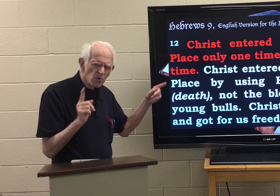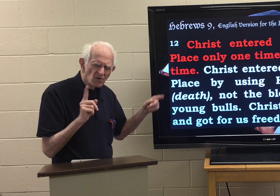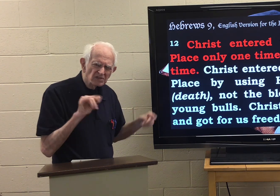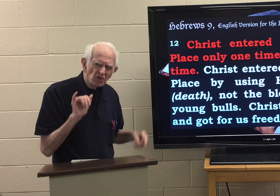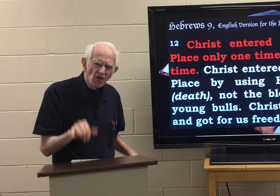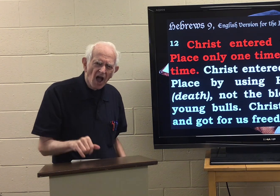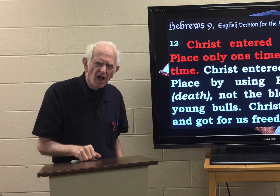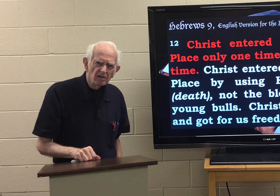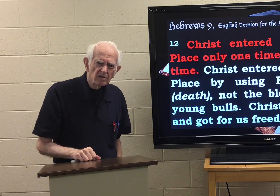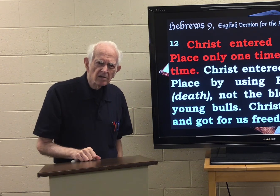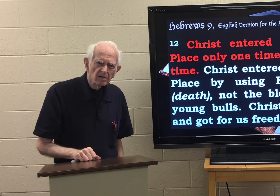Where is that?